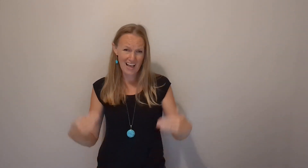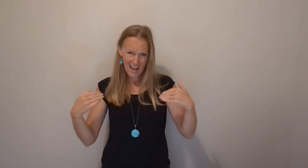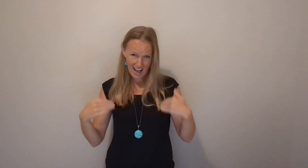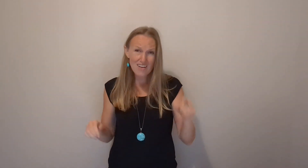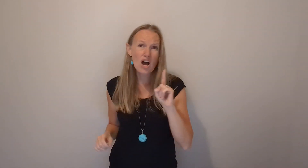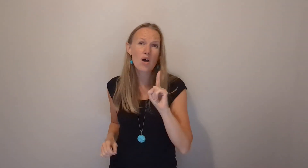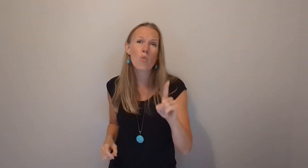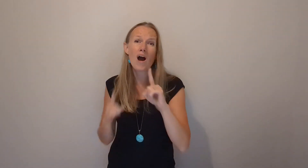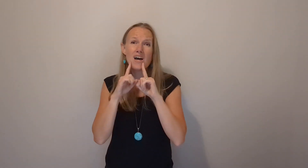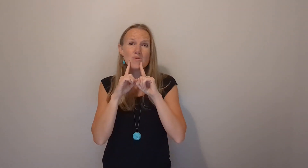hallelujah. I've got one